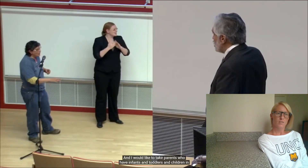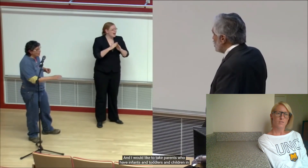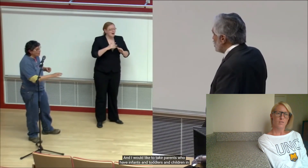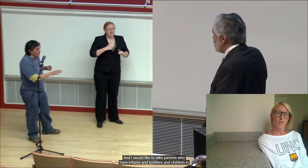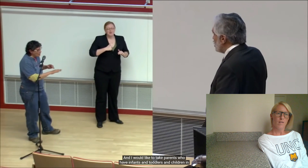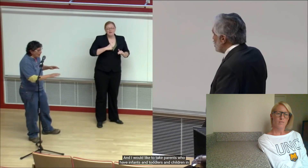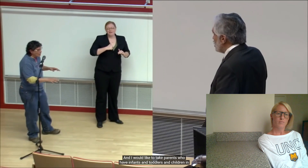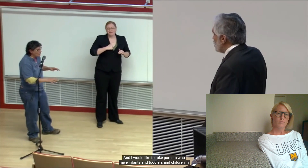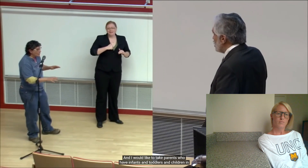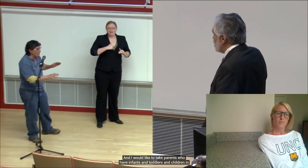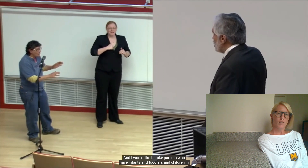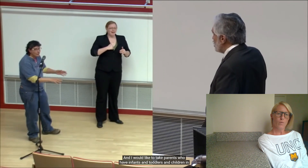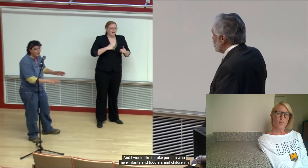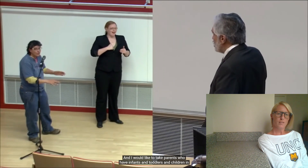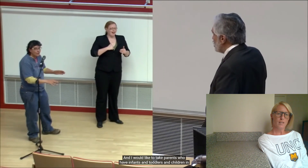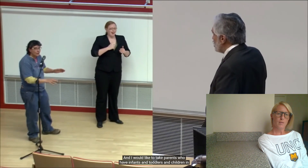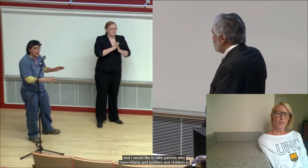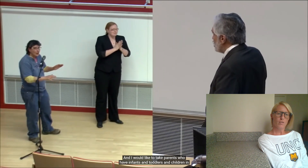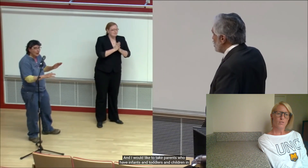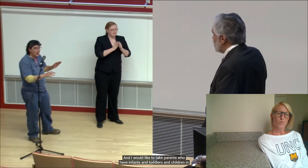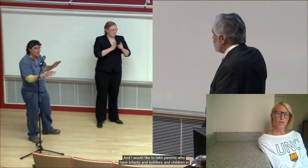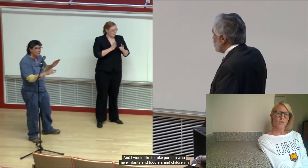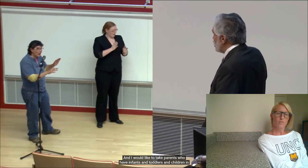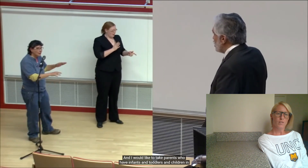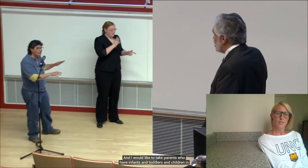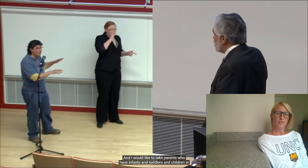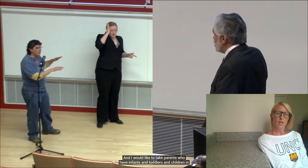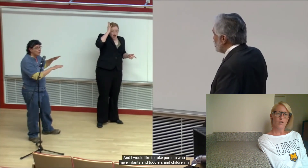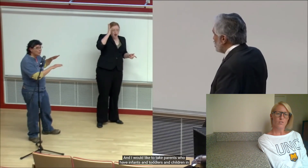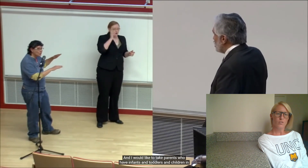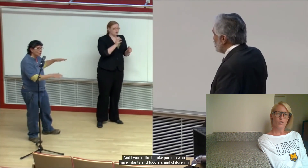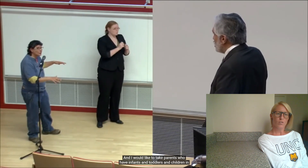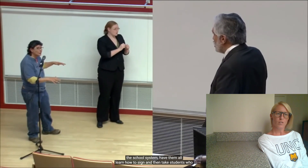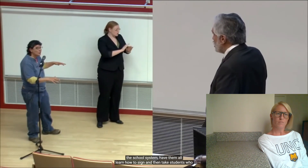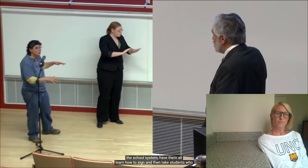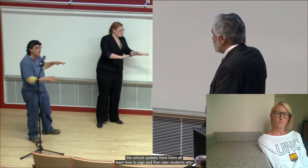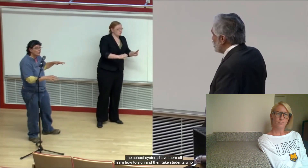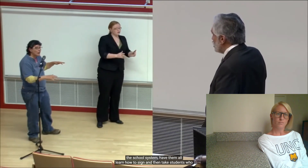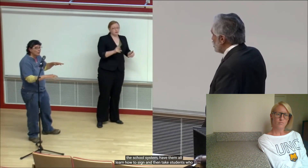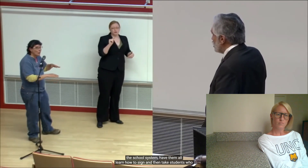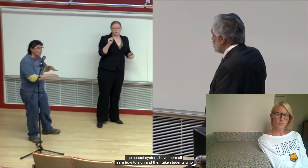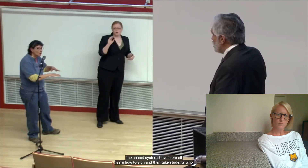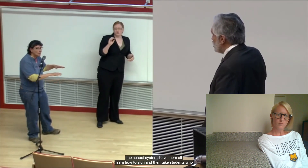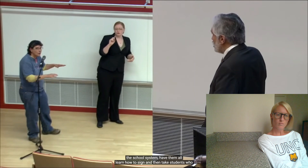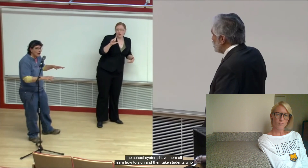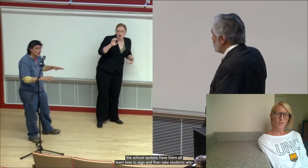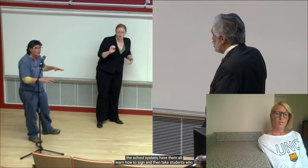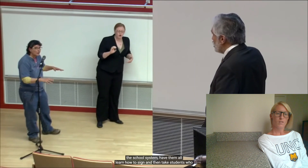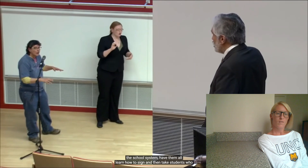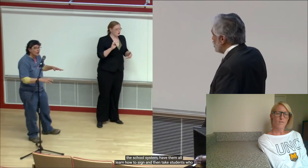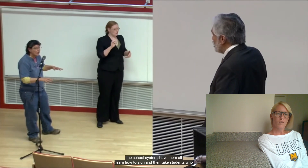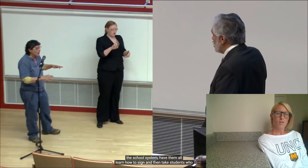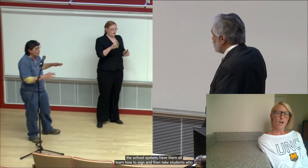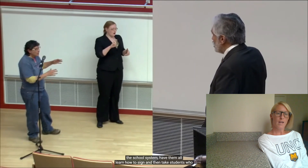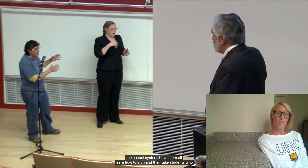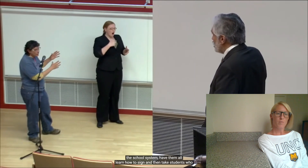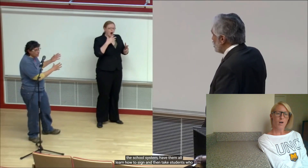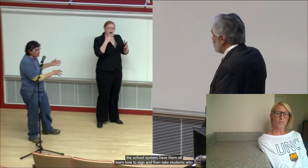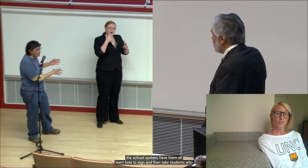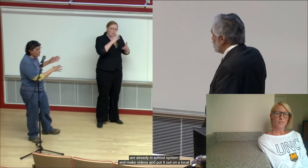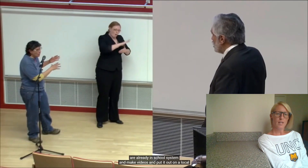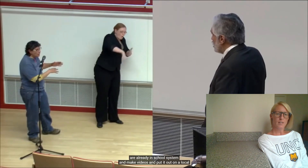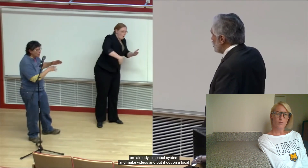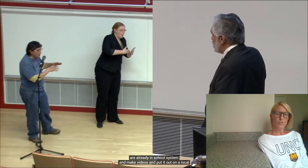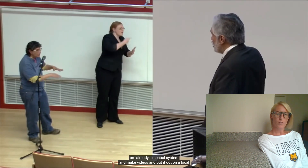take parents who have infants and toddlers and children in the school system and have them all learn how to sign, and then